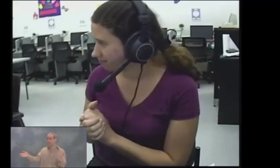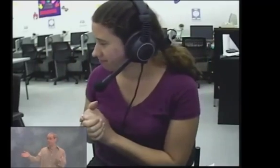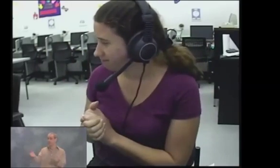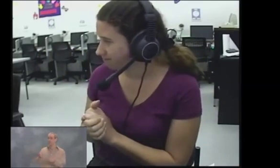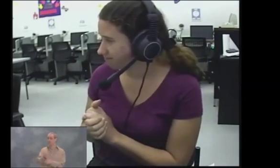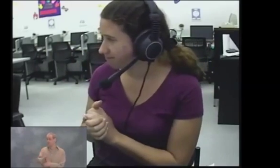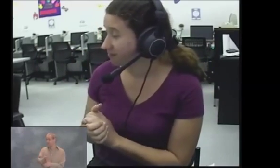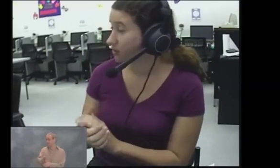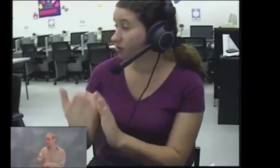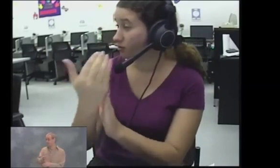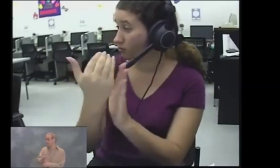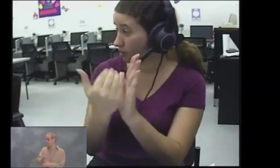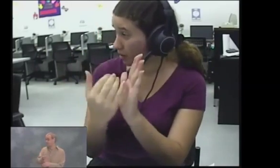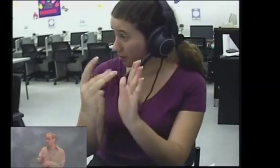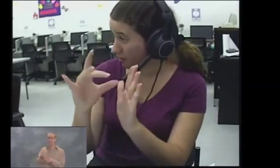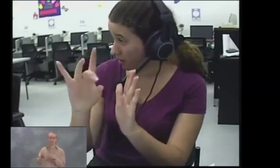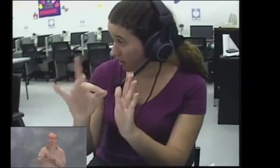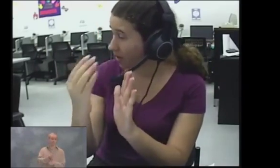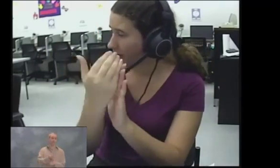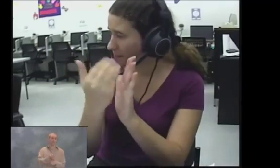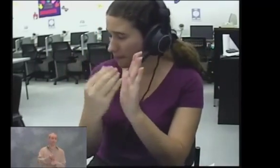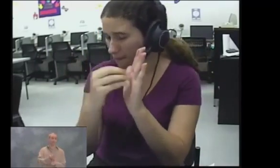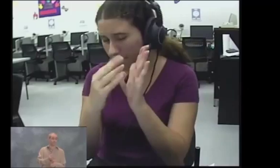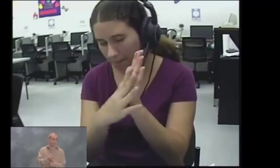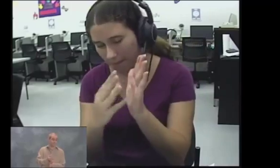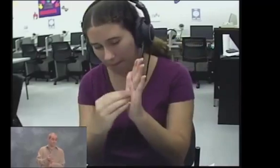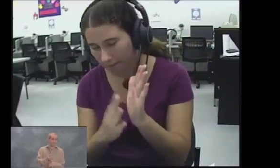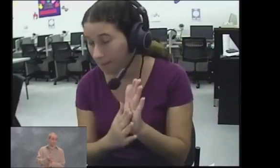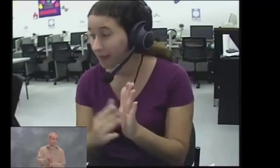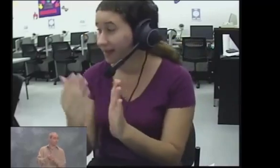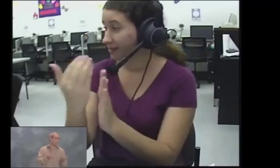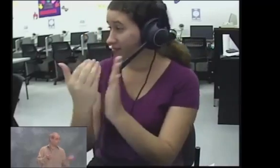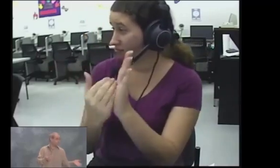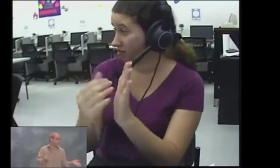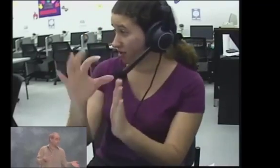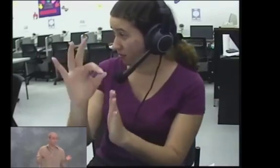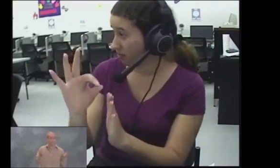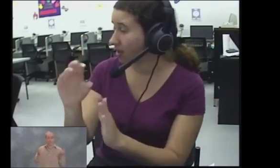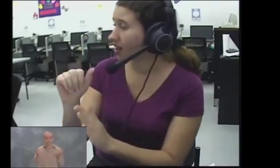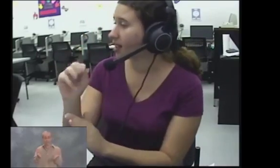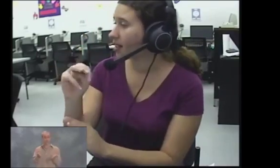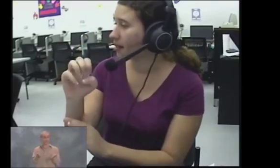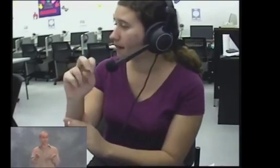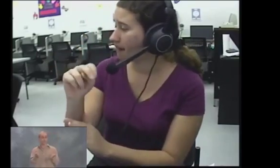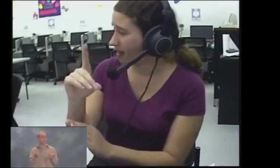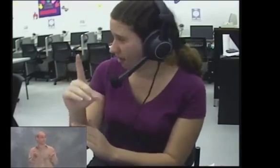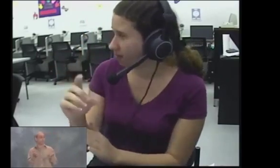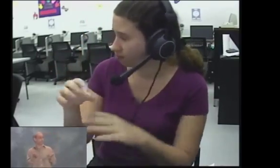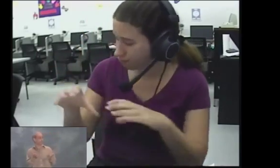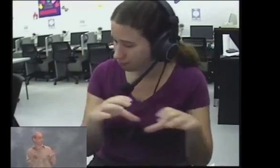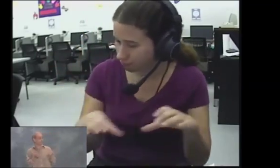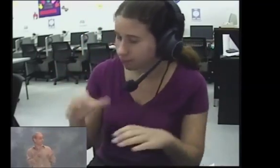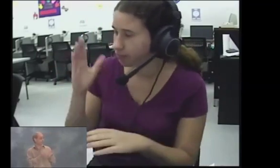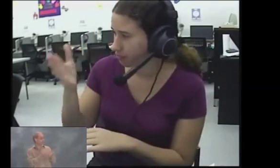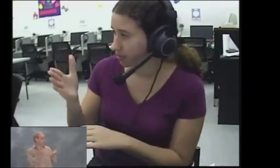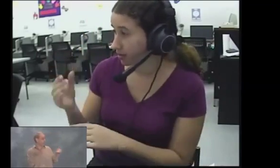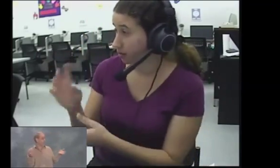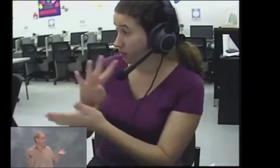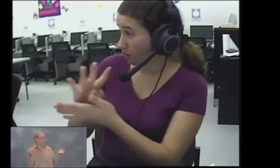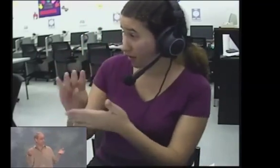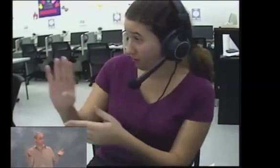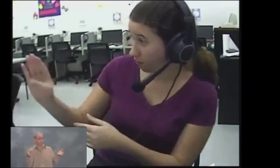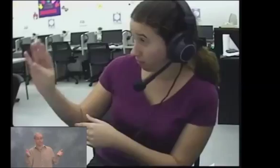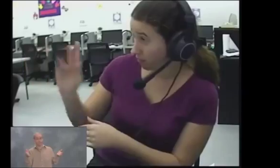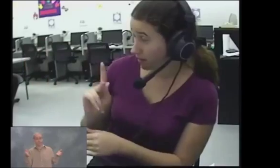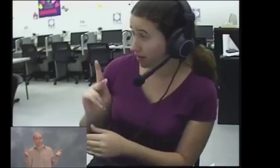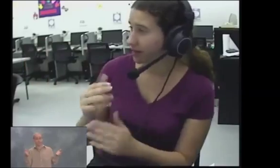4, you will do your 8-step list, and you will begin doing your 9-step amends. And when you come back for week 4, you're going to go over steps 10, 11, and 12, at which point you will